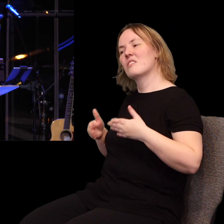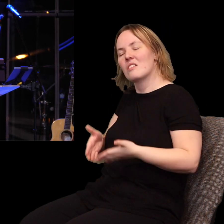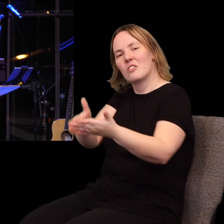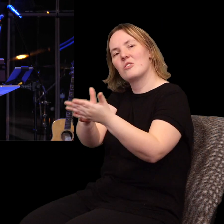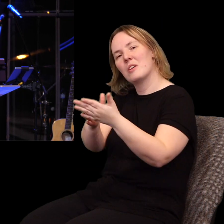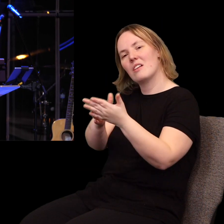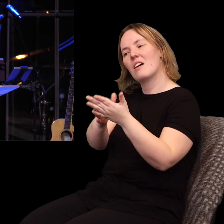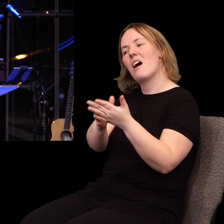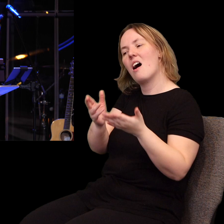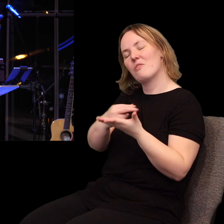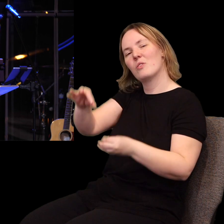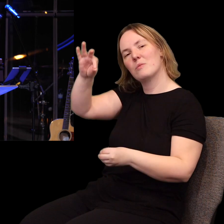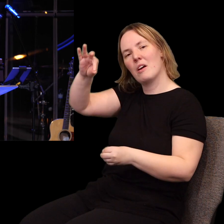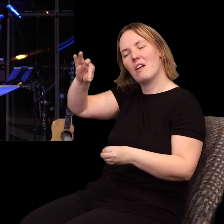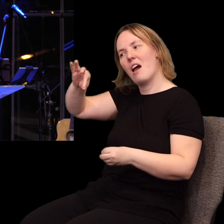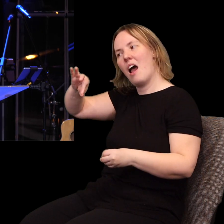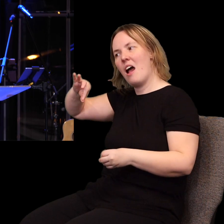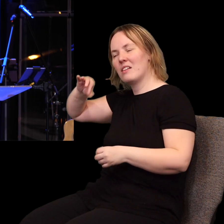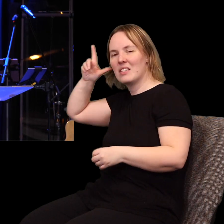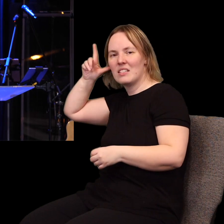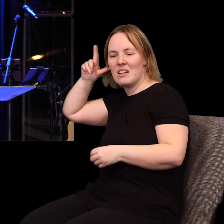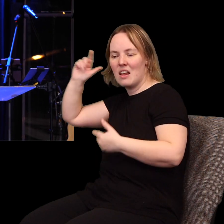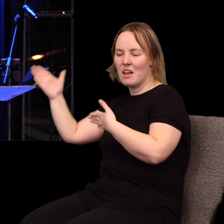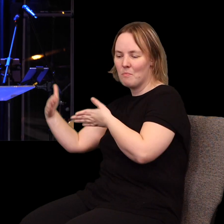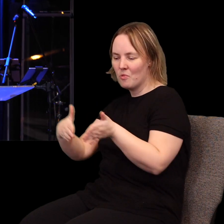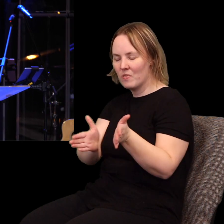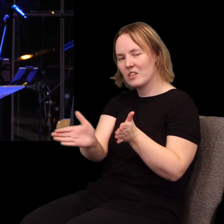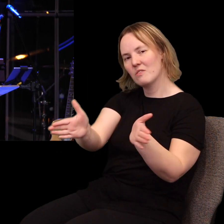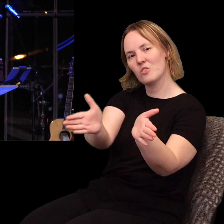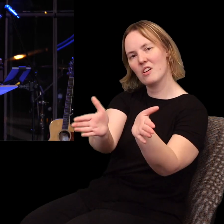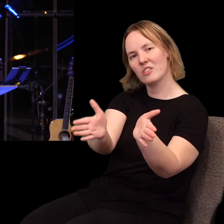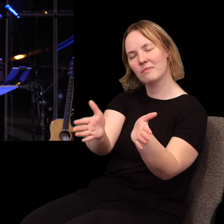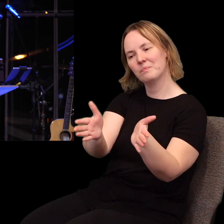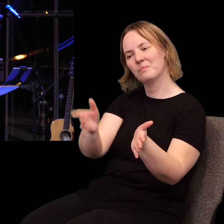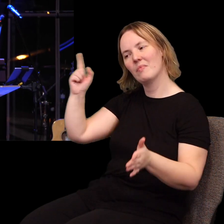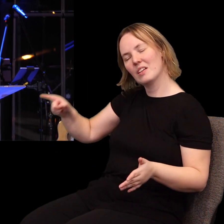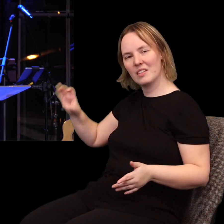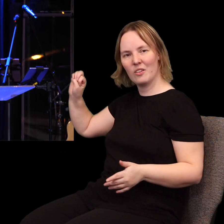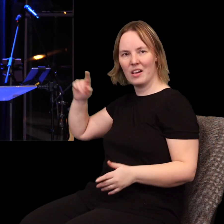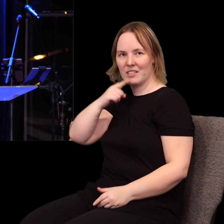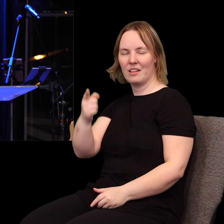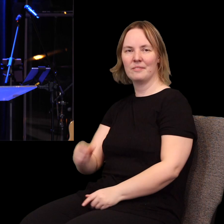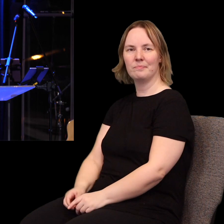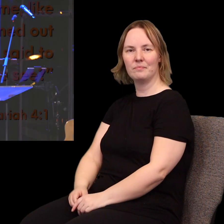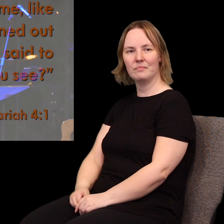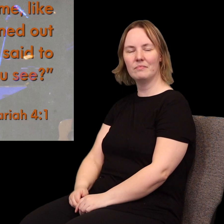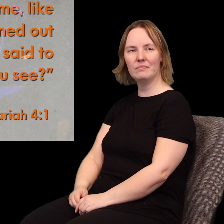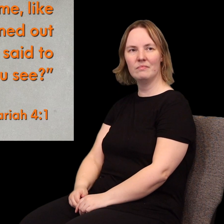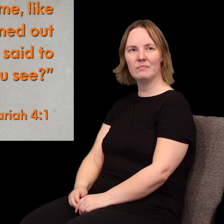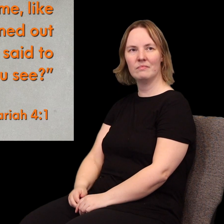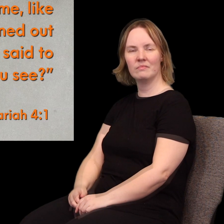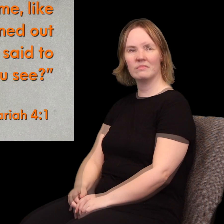to move me in a different way or in a different direction, or just wants me to get out of the way and begin to lean on him. Zechariah said in verse 1,